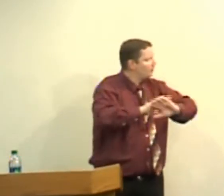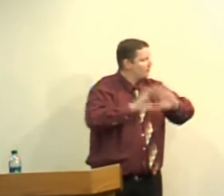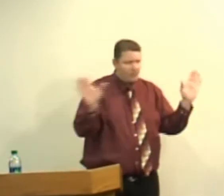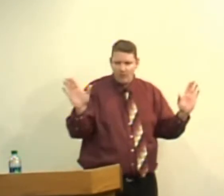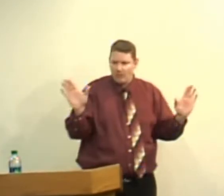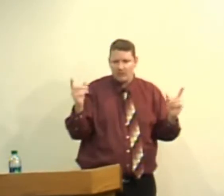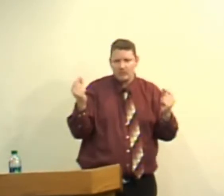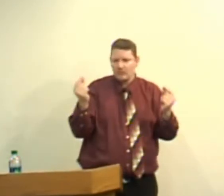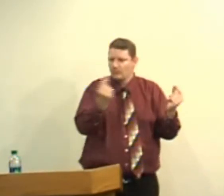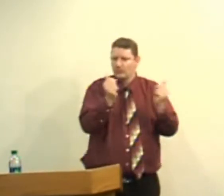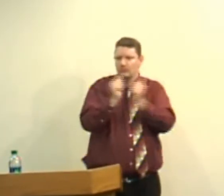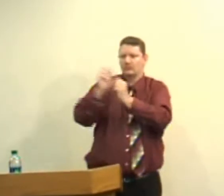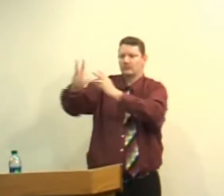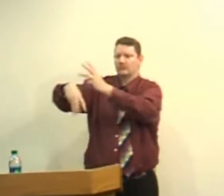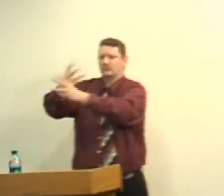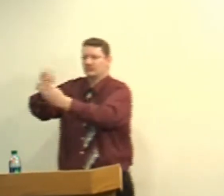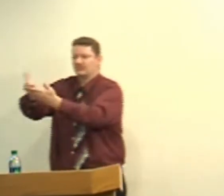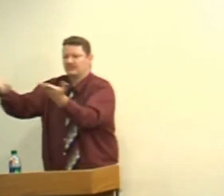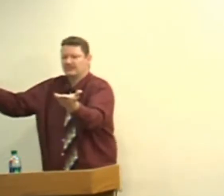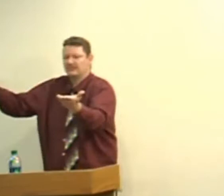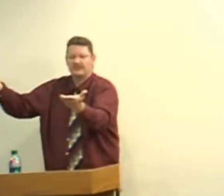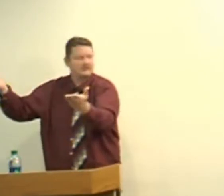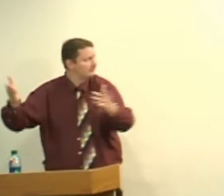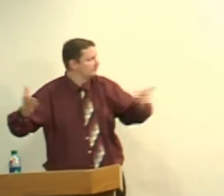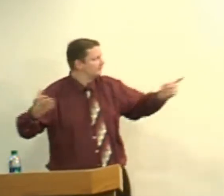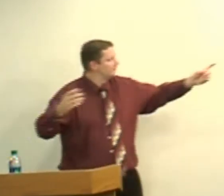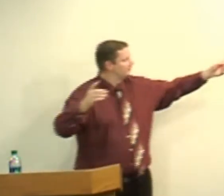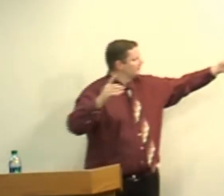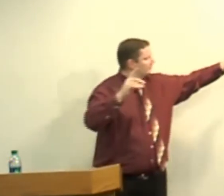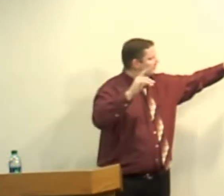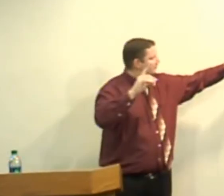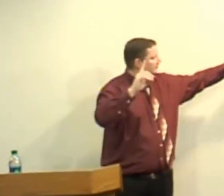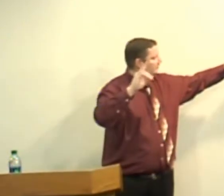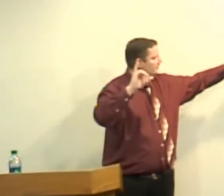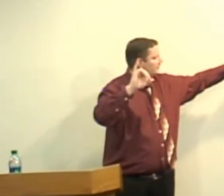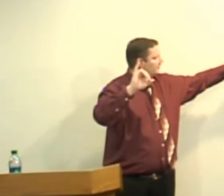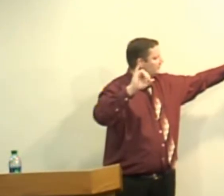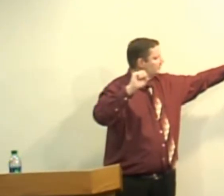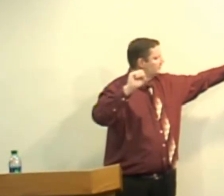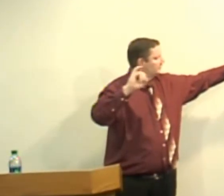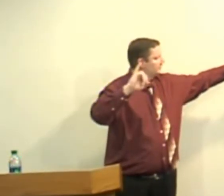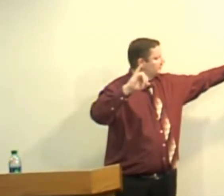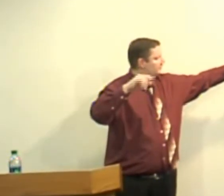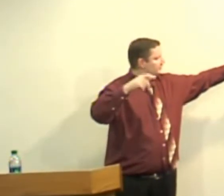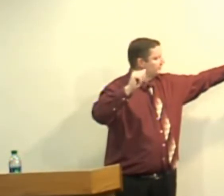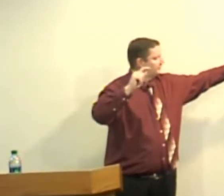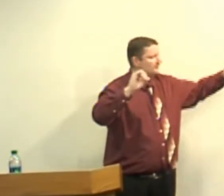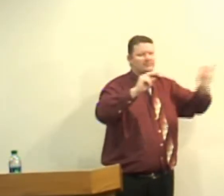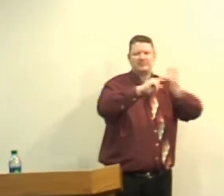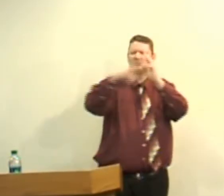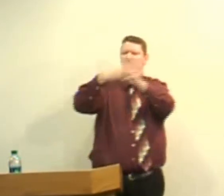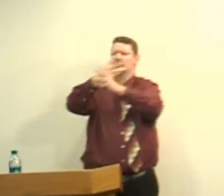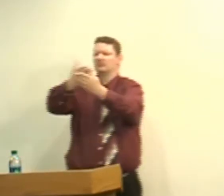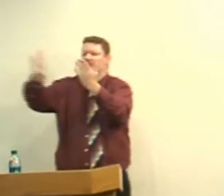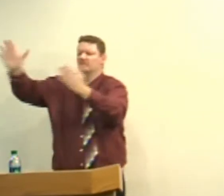that you are still not connected to the world, that you do not run with them into the